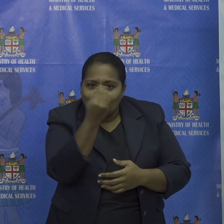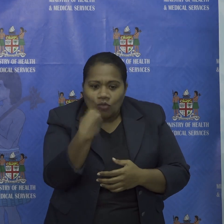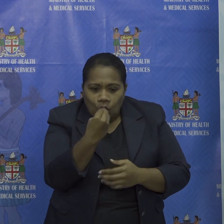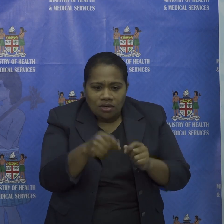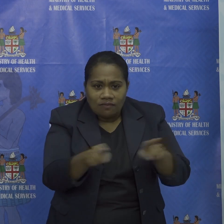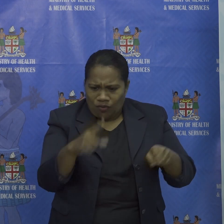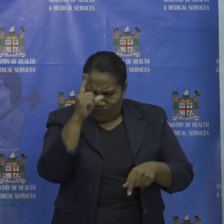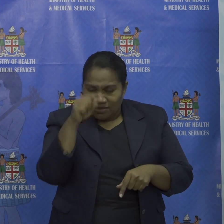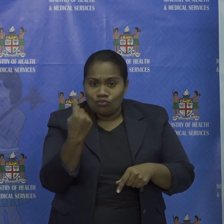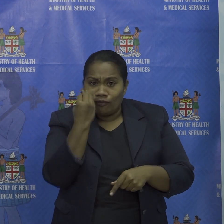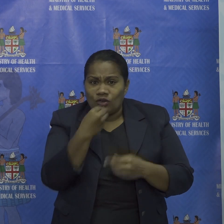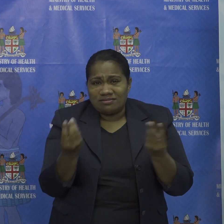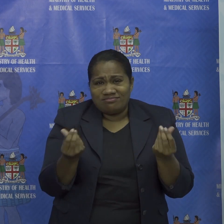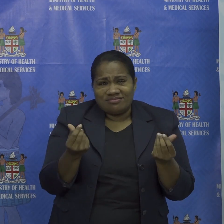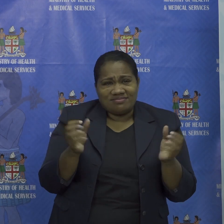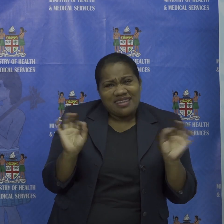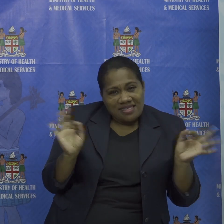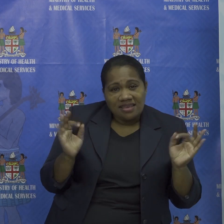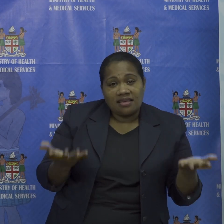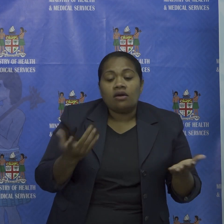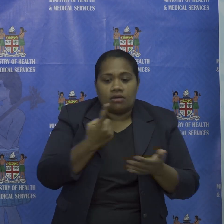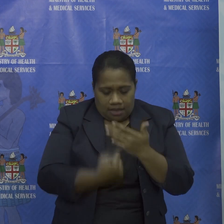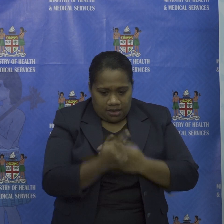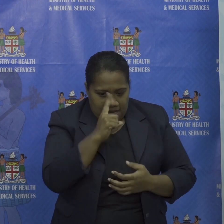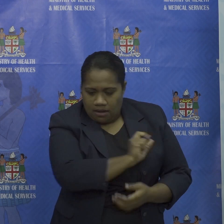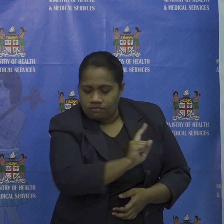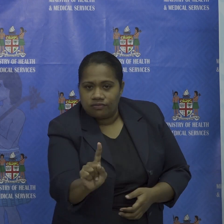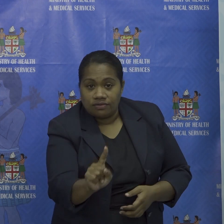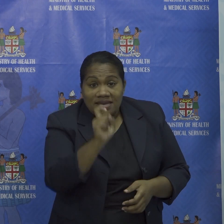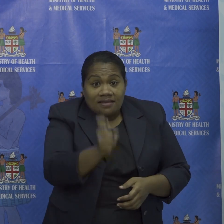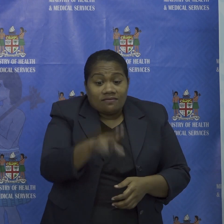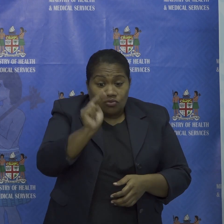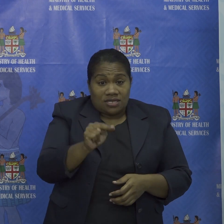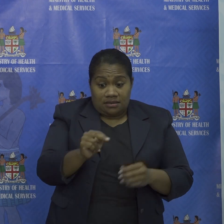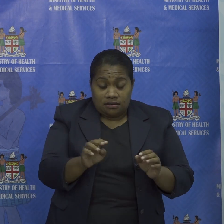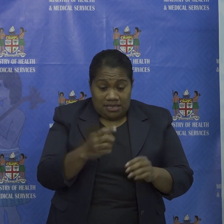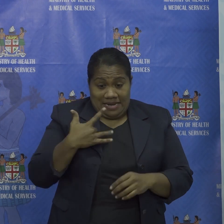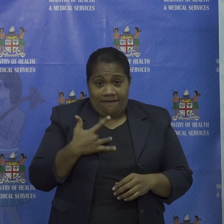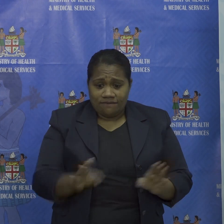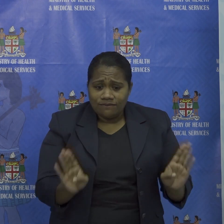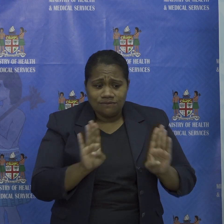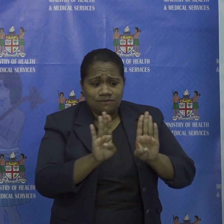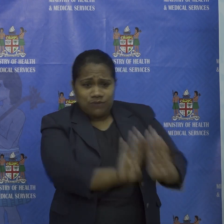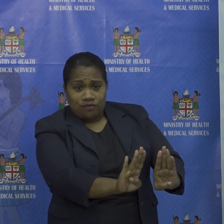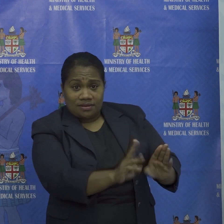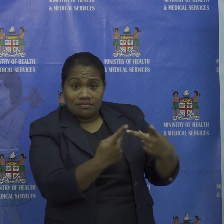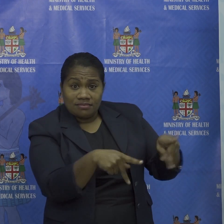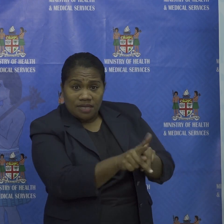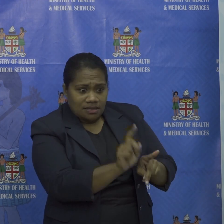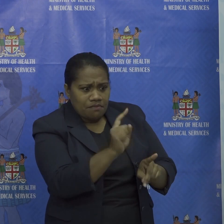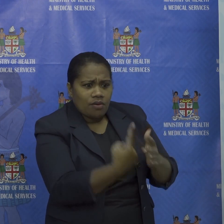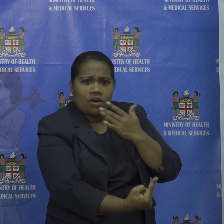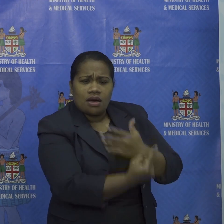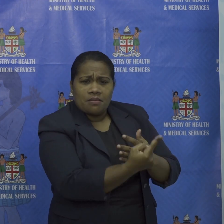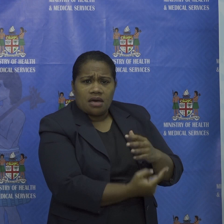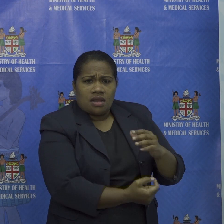food. If you live in the lockdown area and need access to this emergency food supply, you can call